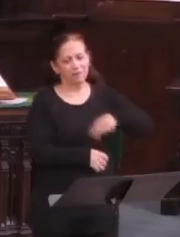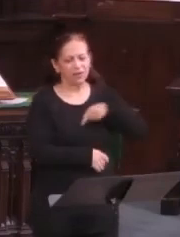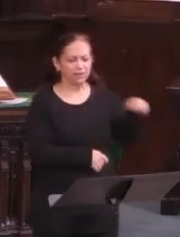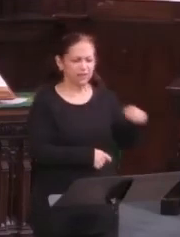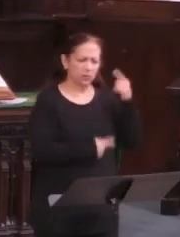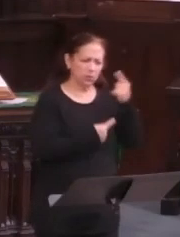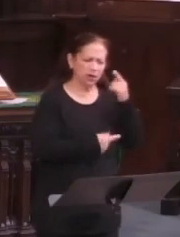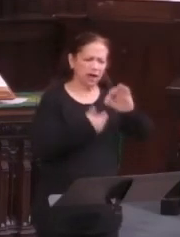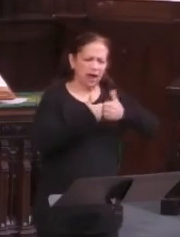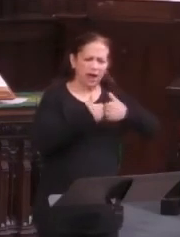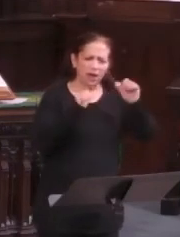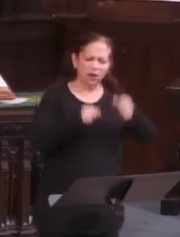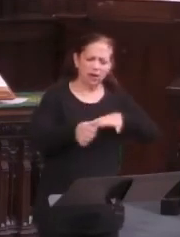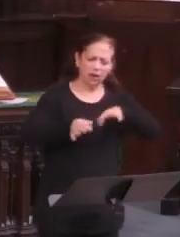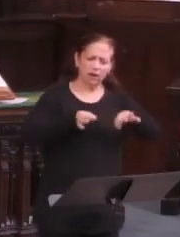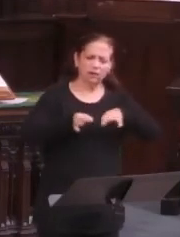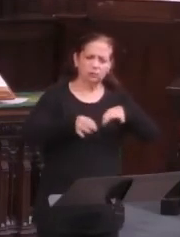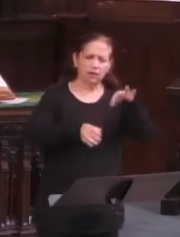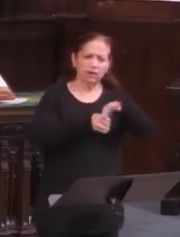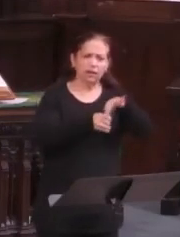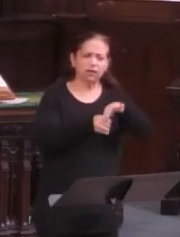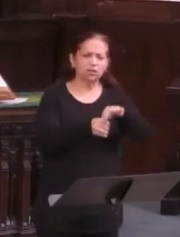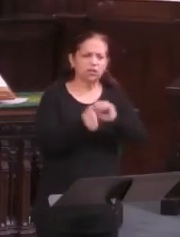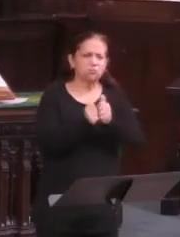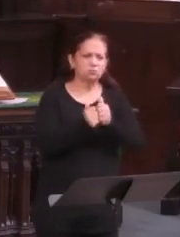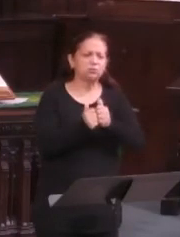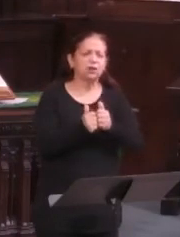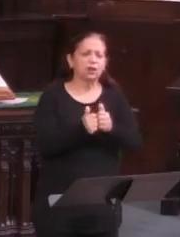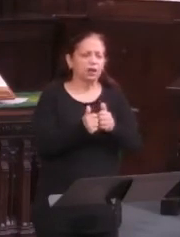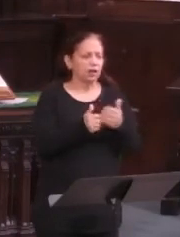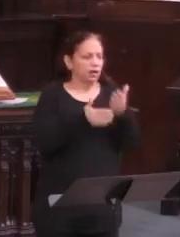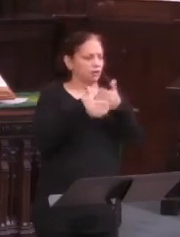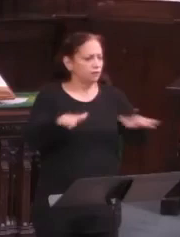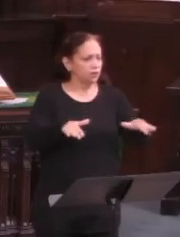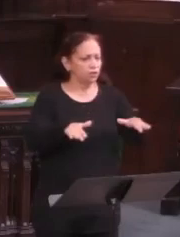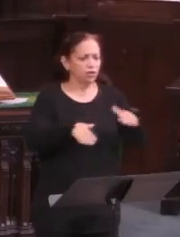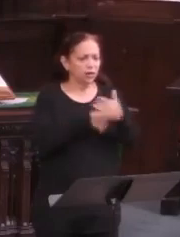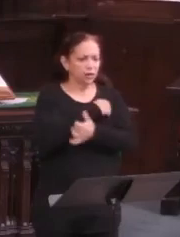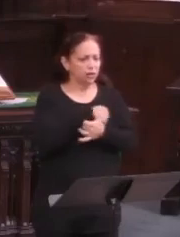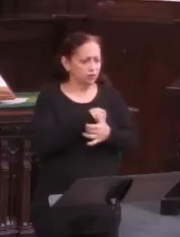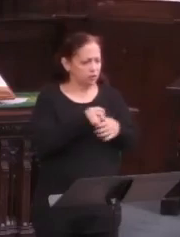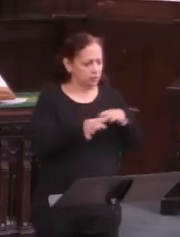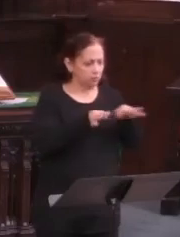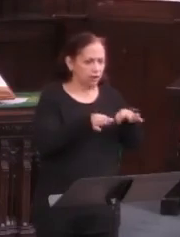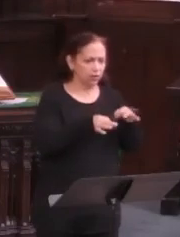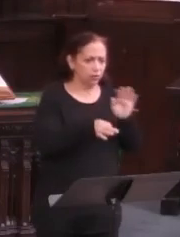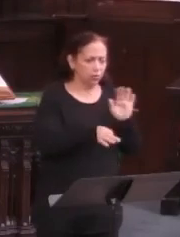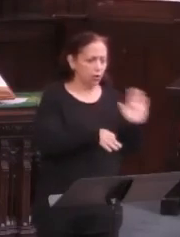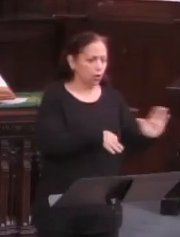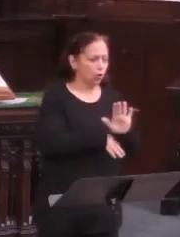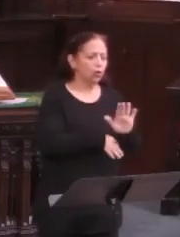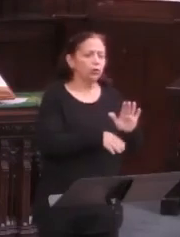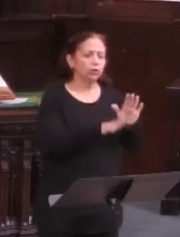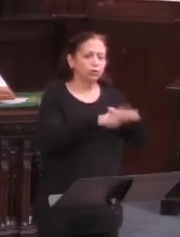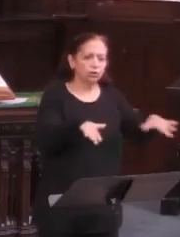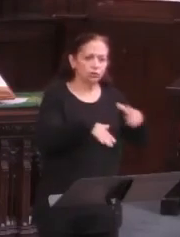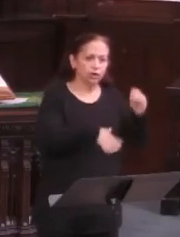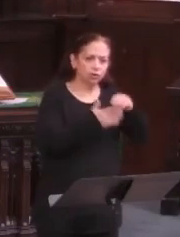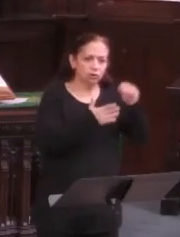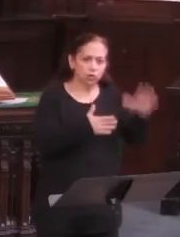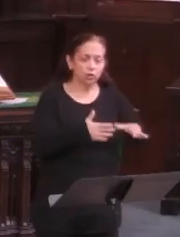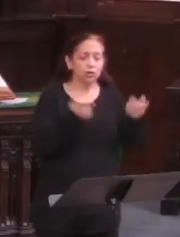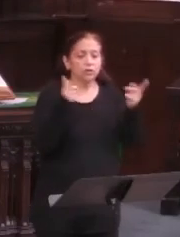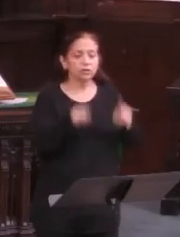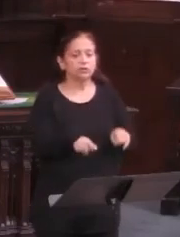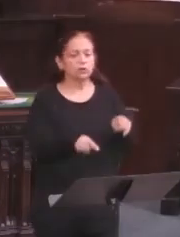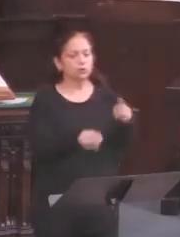to explain this election and the division and discord in our country to her own children and to her students, and she created